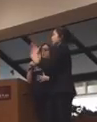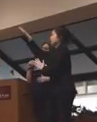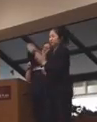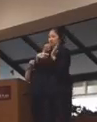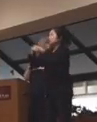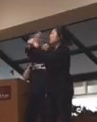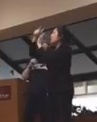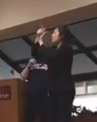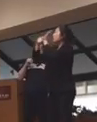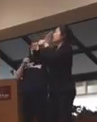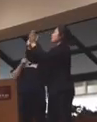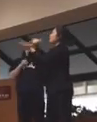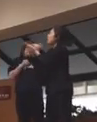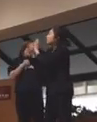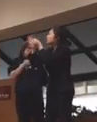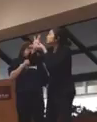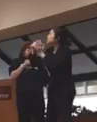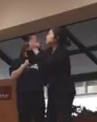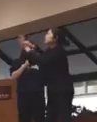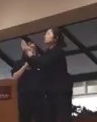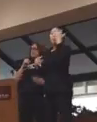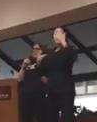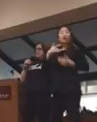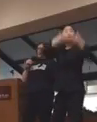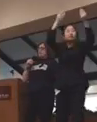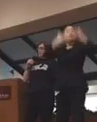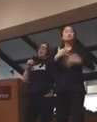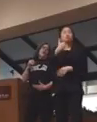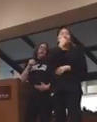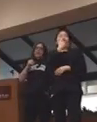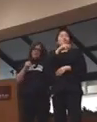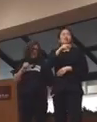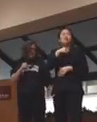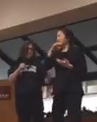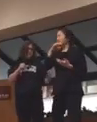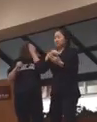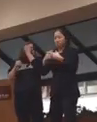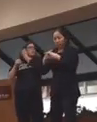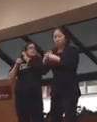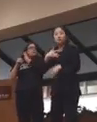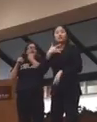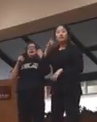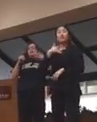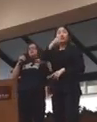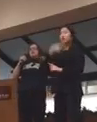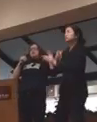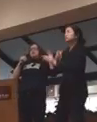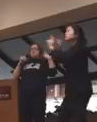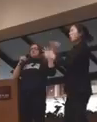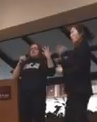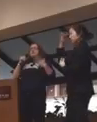law, because I have been misinformed. Has it been intentional? I do not believe so. But I would